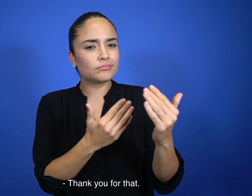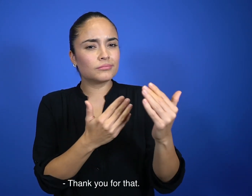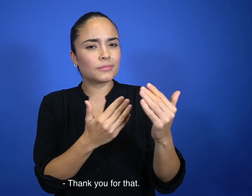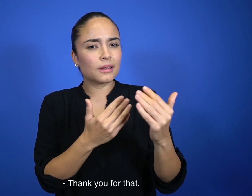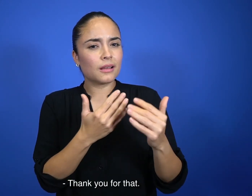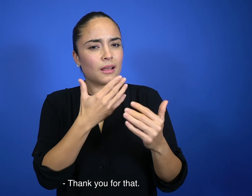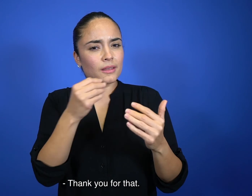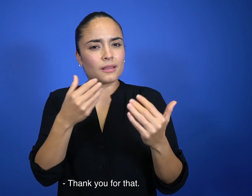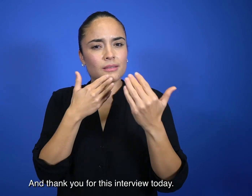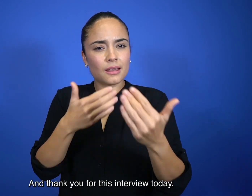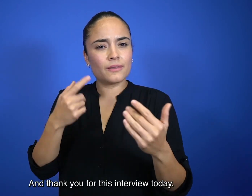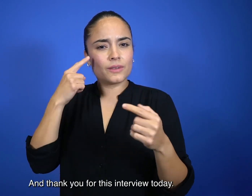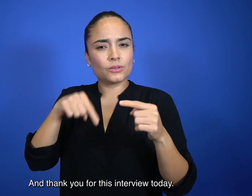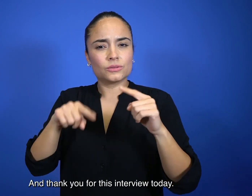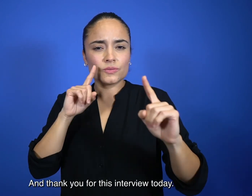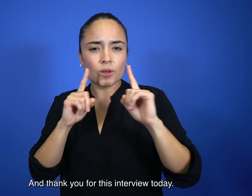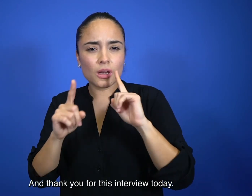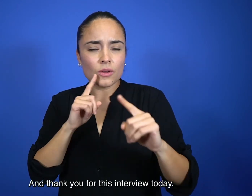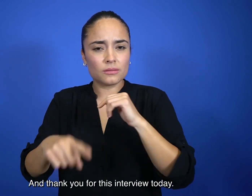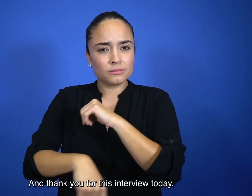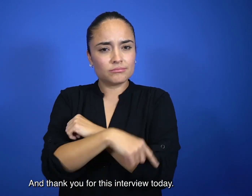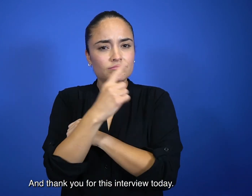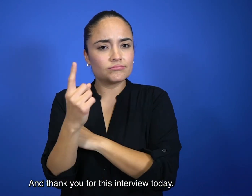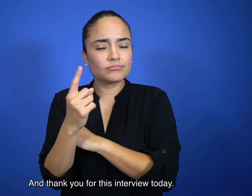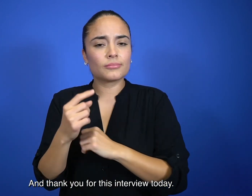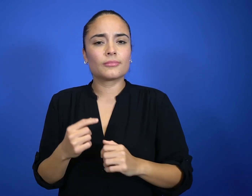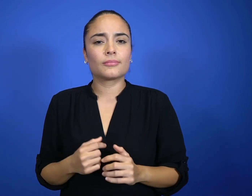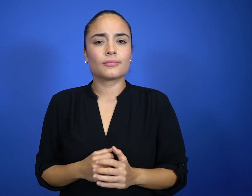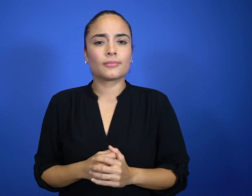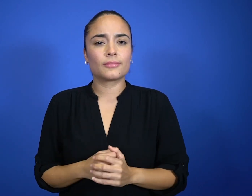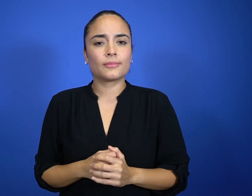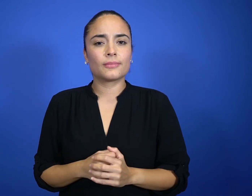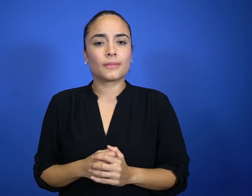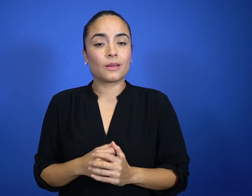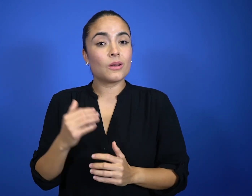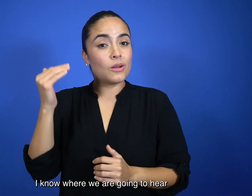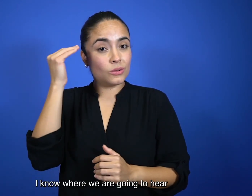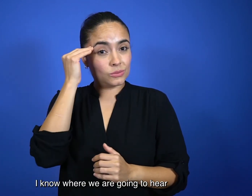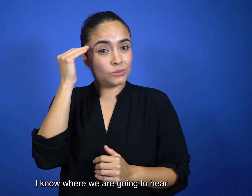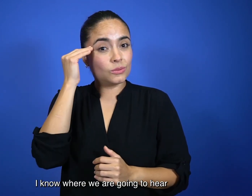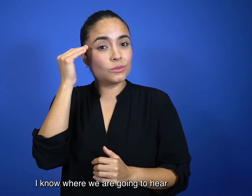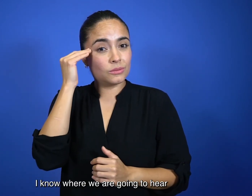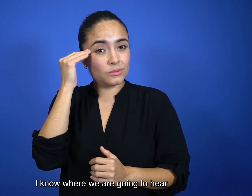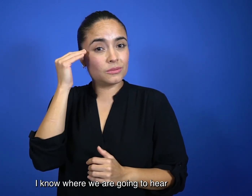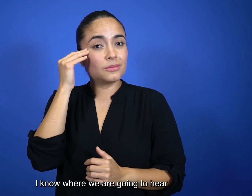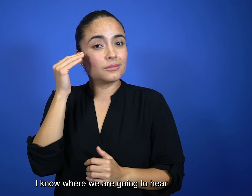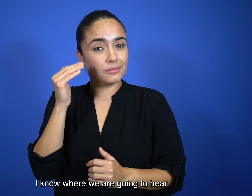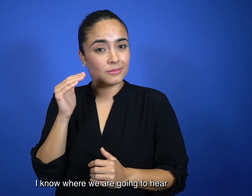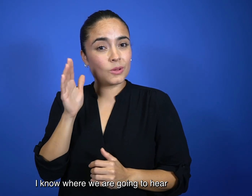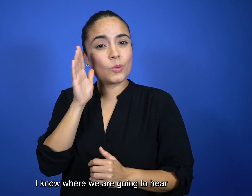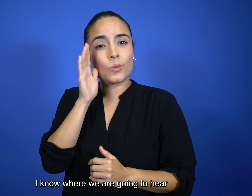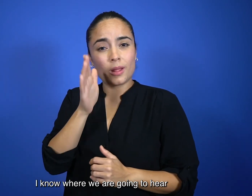Thank you for that, and thank you for this interview today. I know we are going to